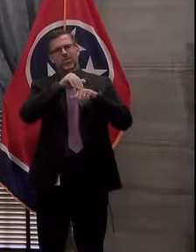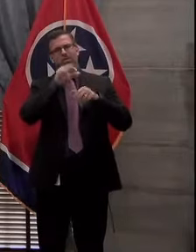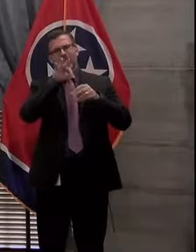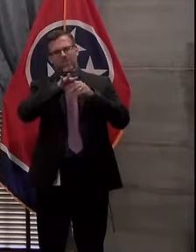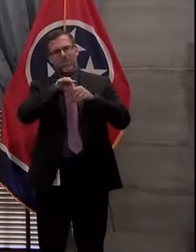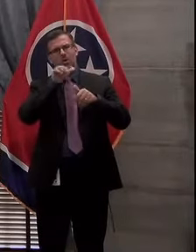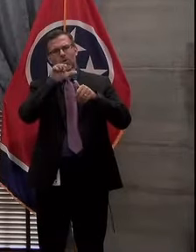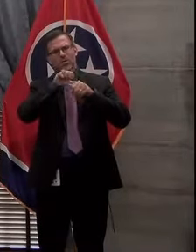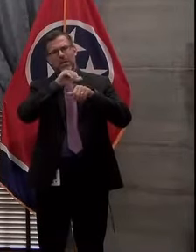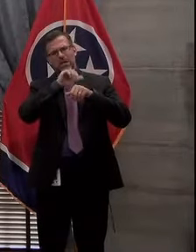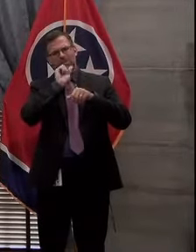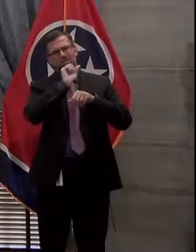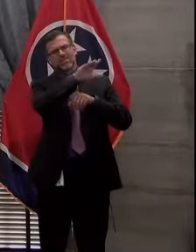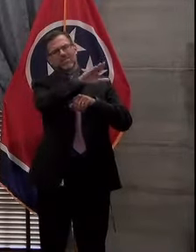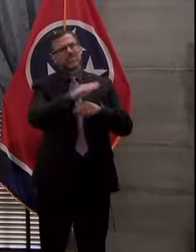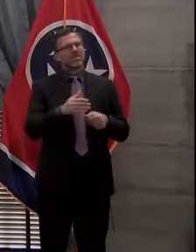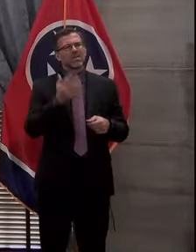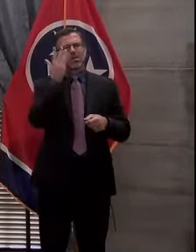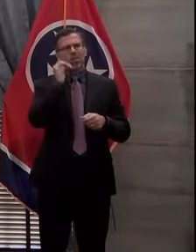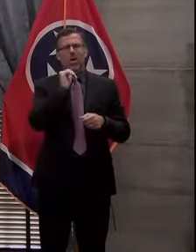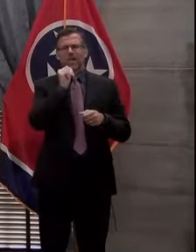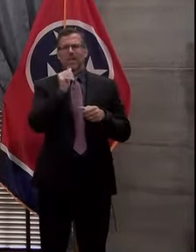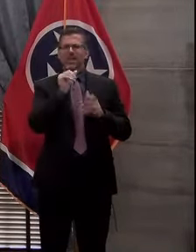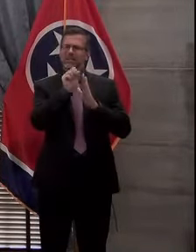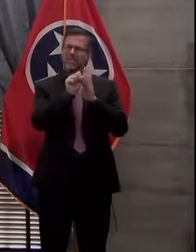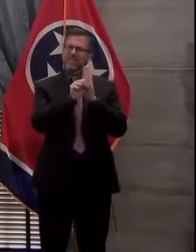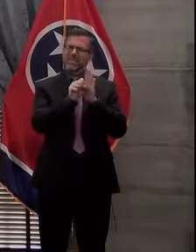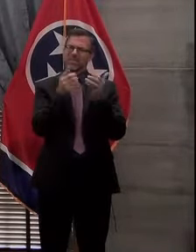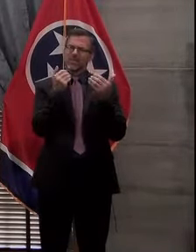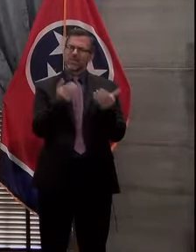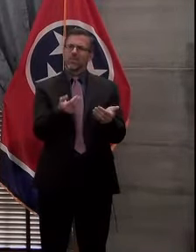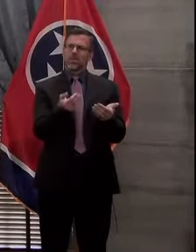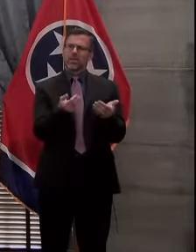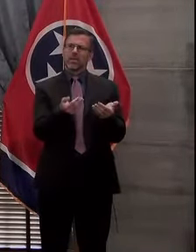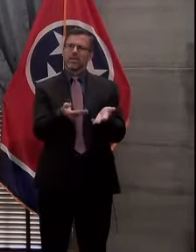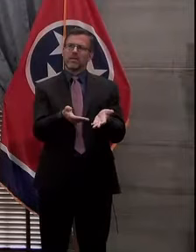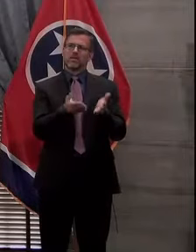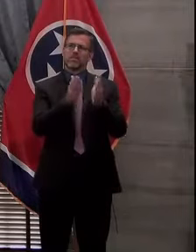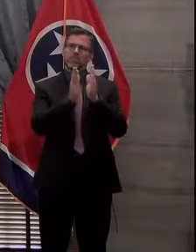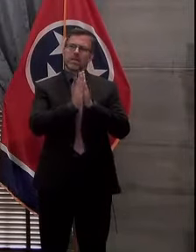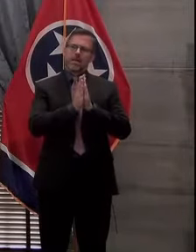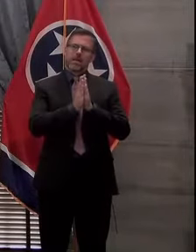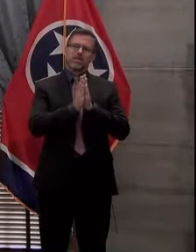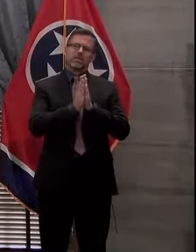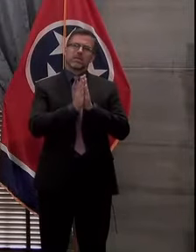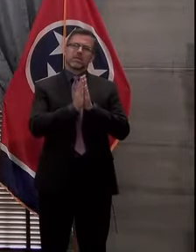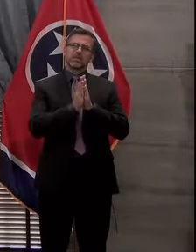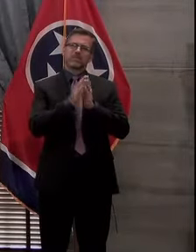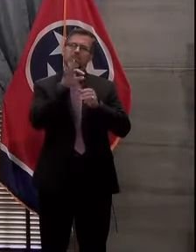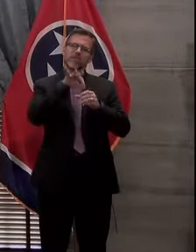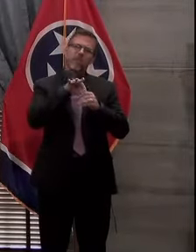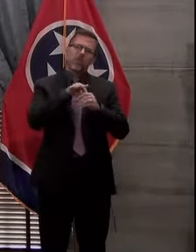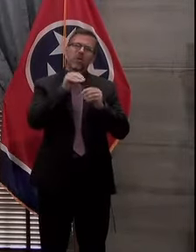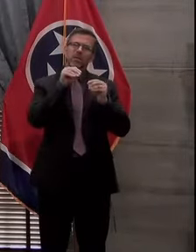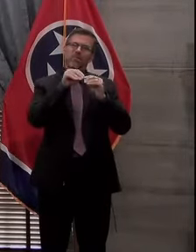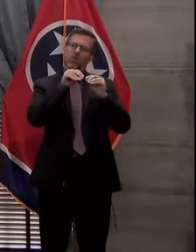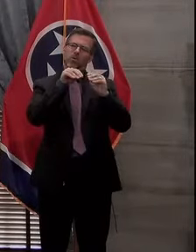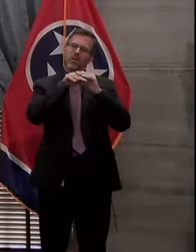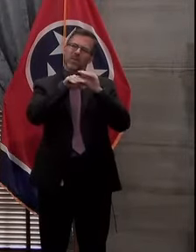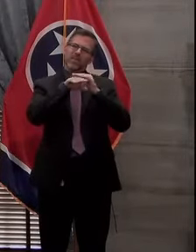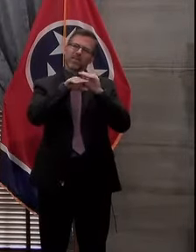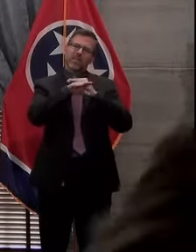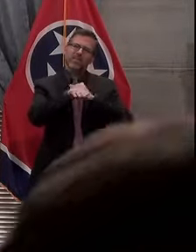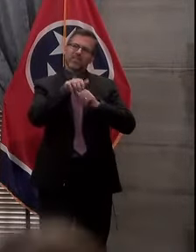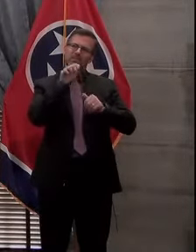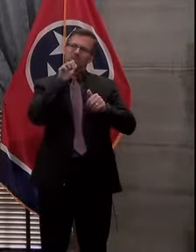big push during this pandemic to make it more accessible and just go along with all these people